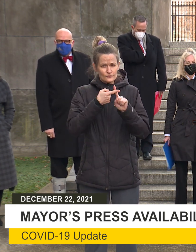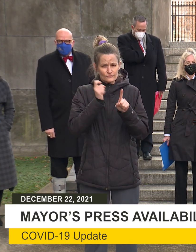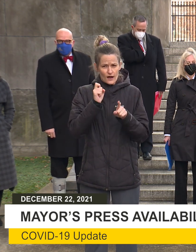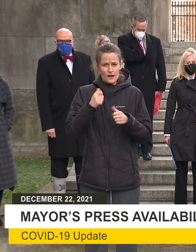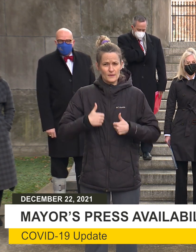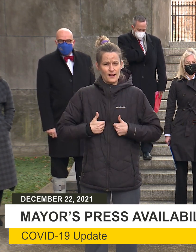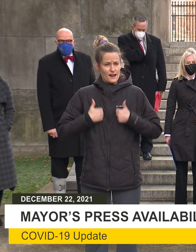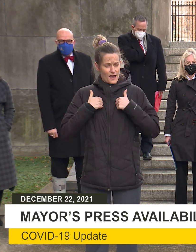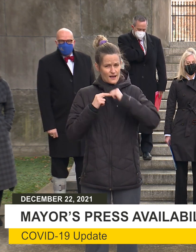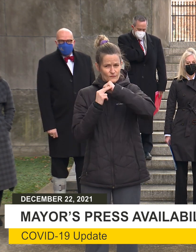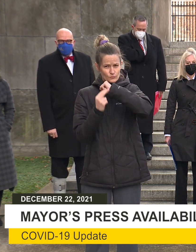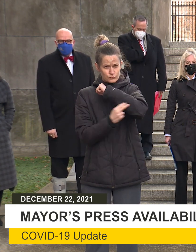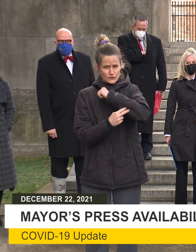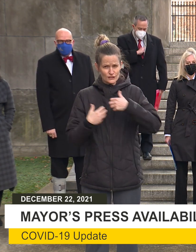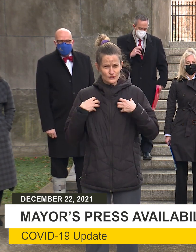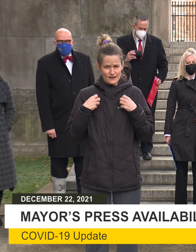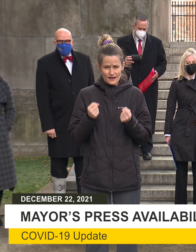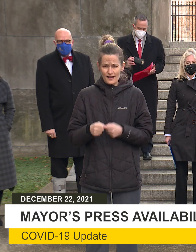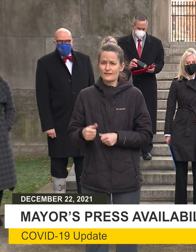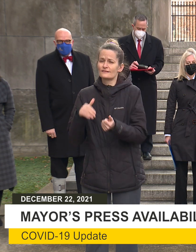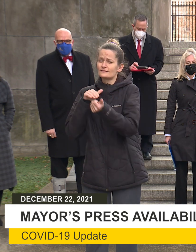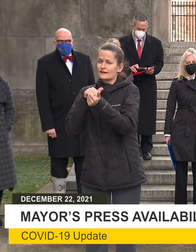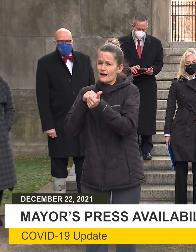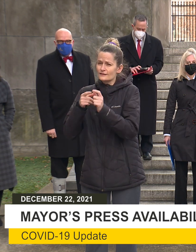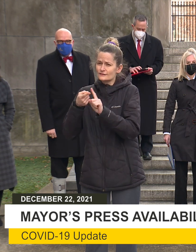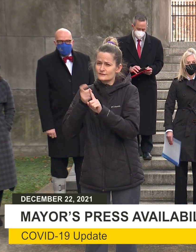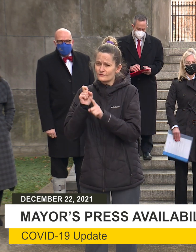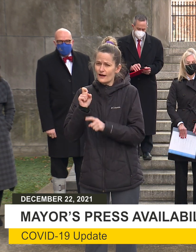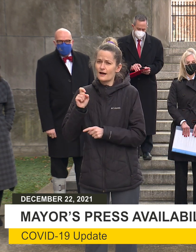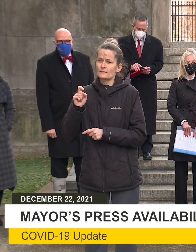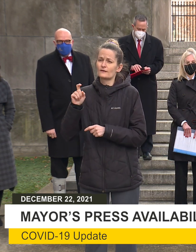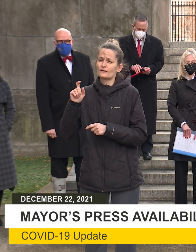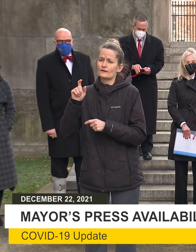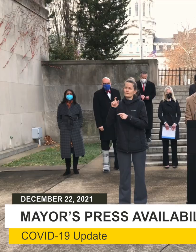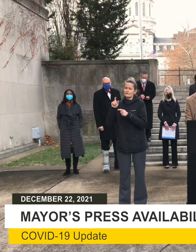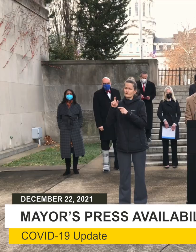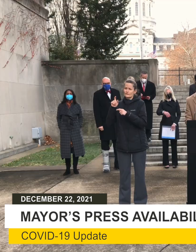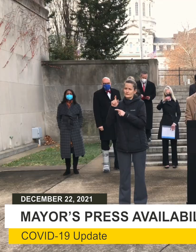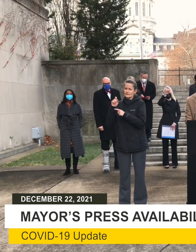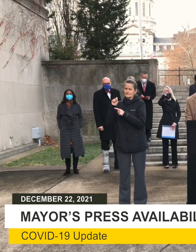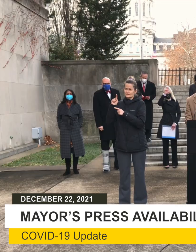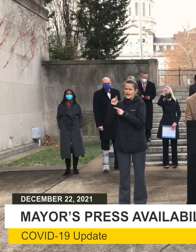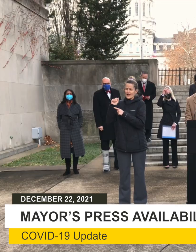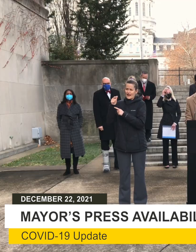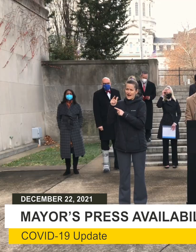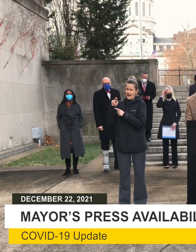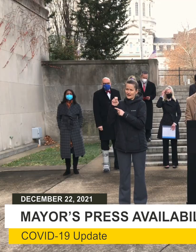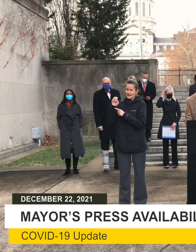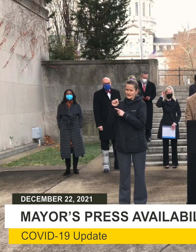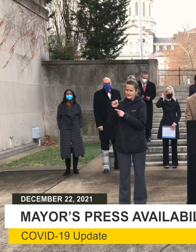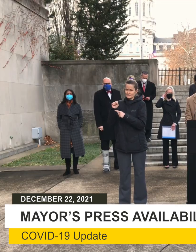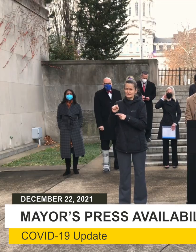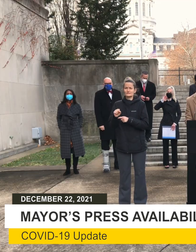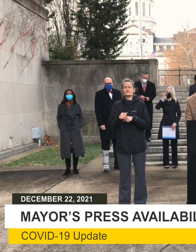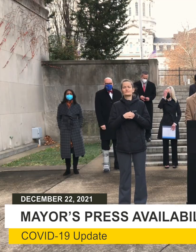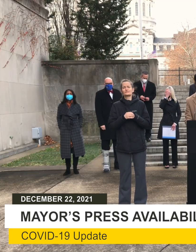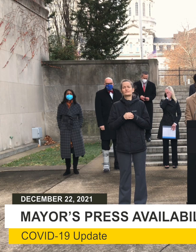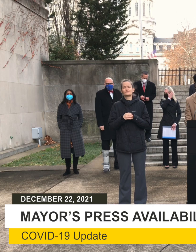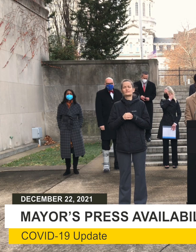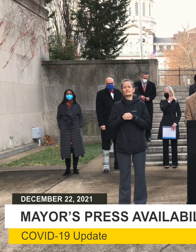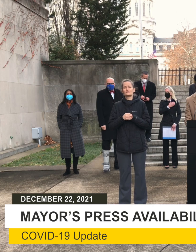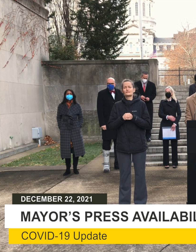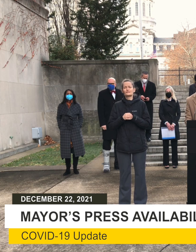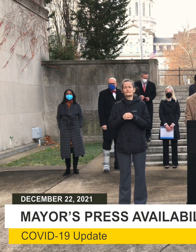Health, Ed Laverne from St. Agnes Hospital, Dr. Richard Katz from Mount Washington Pediatric